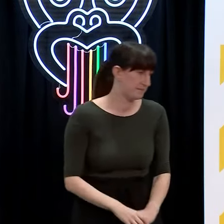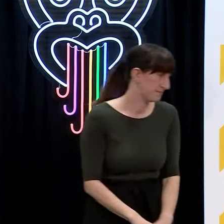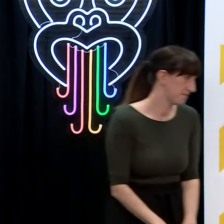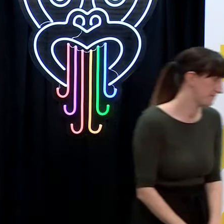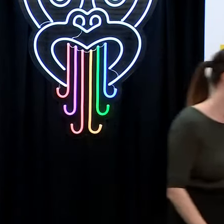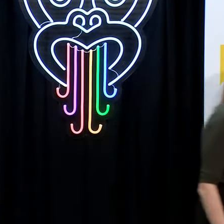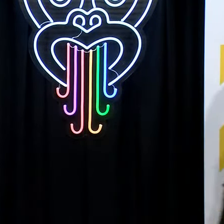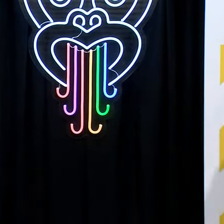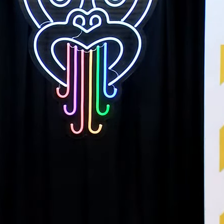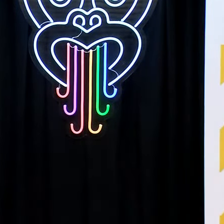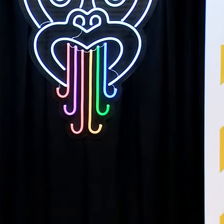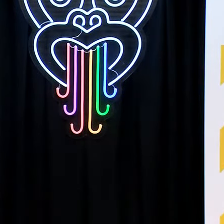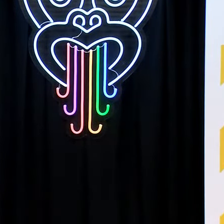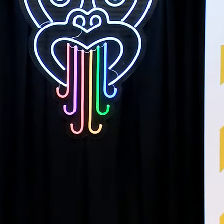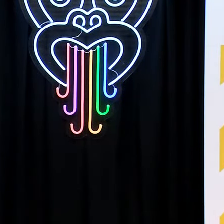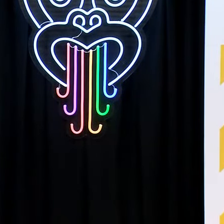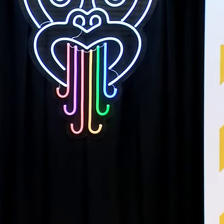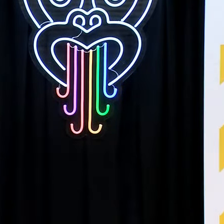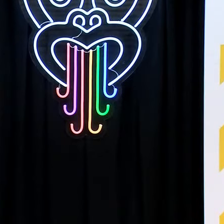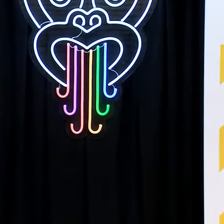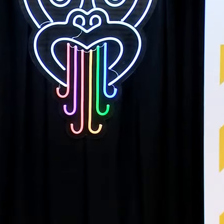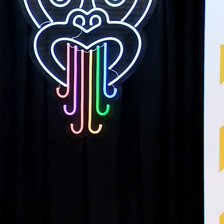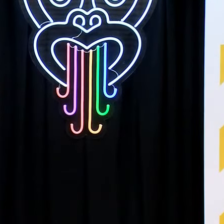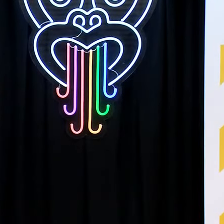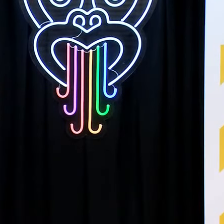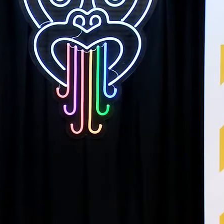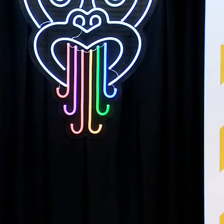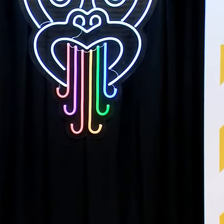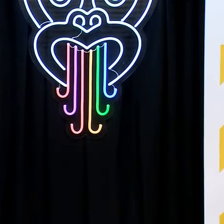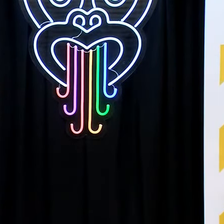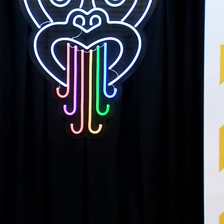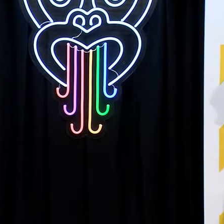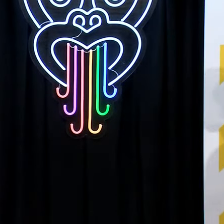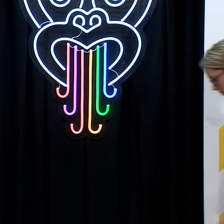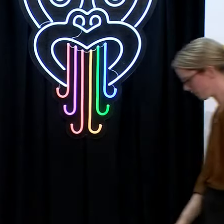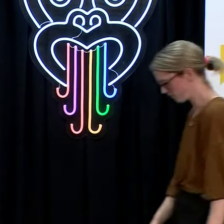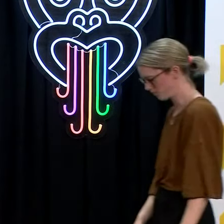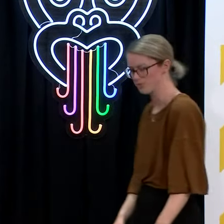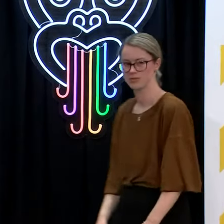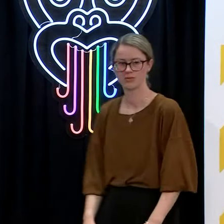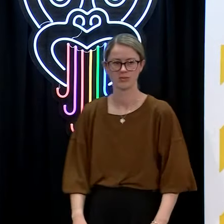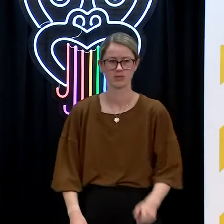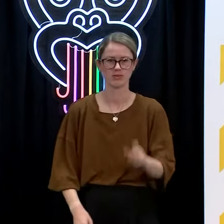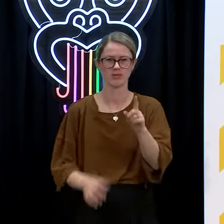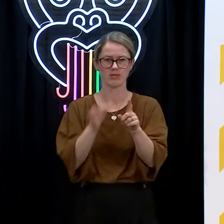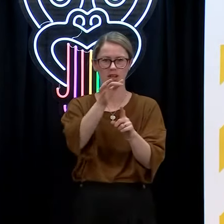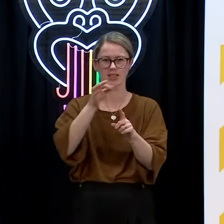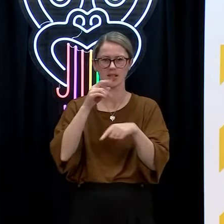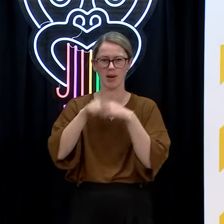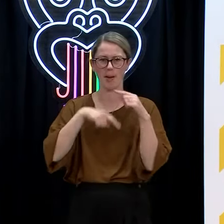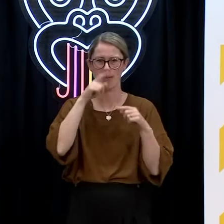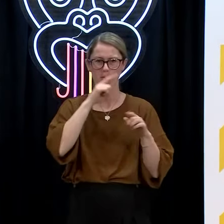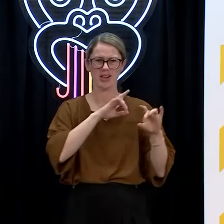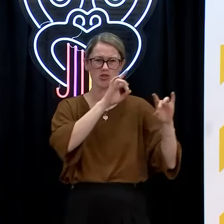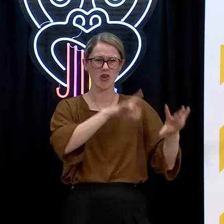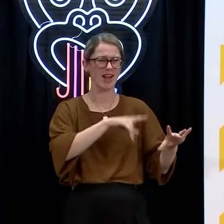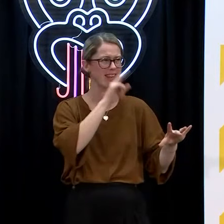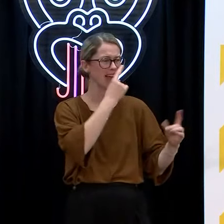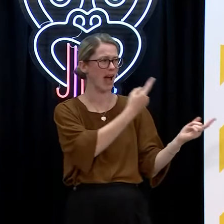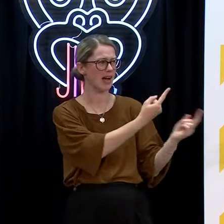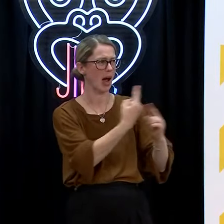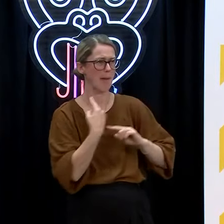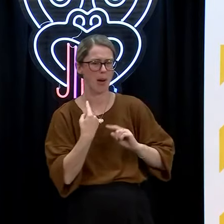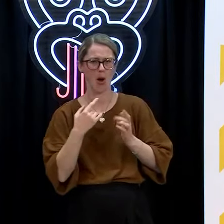I'll come over to you, Amelia. On people coming from Australia unable to be part of the Monday release and an announcement on